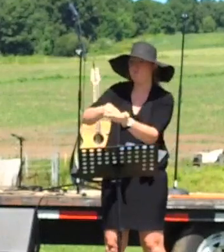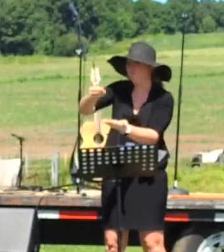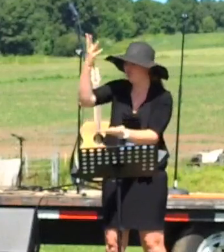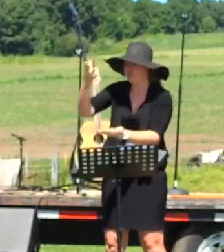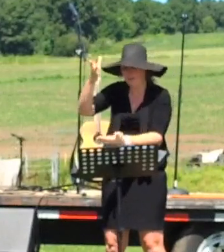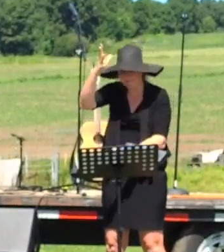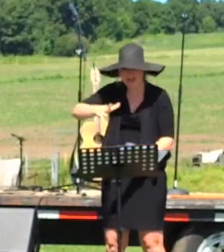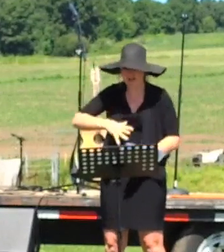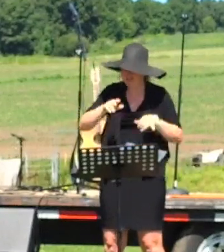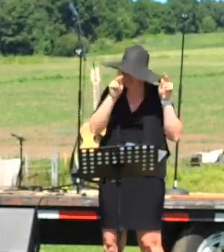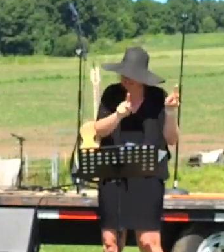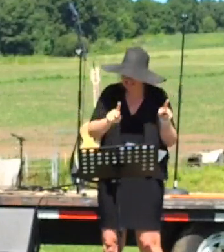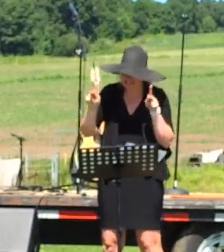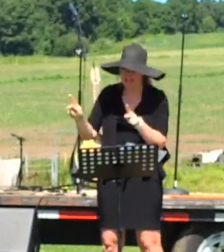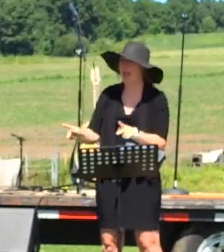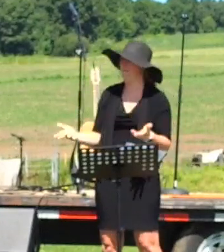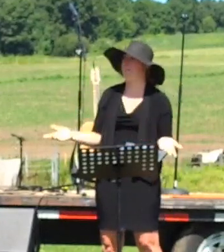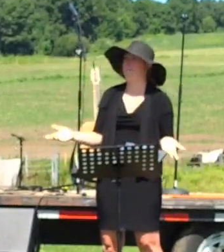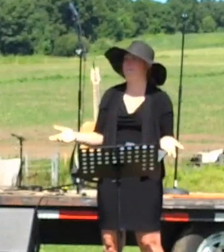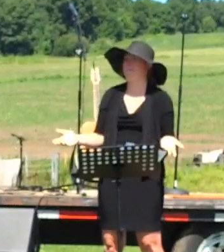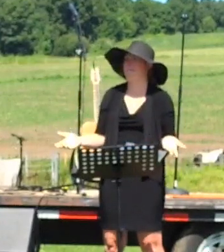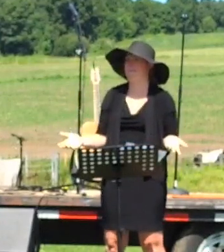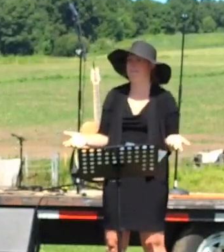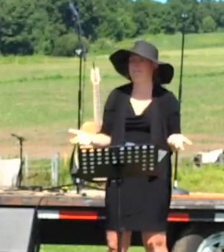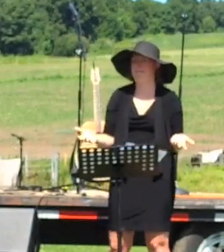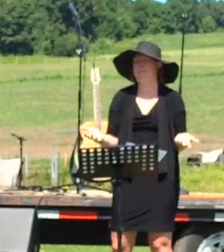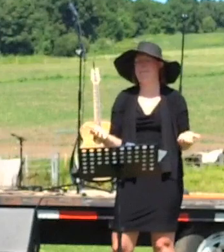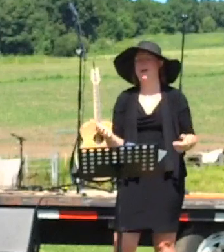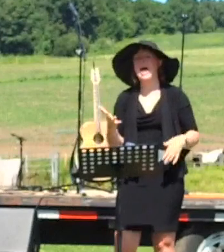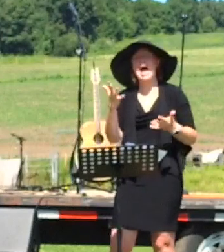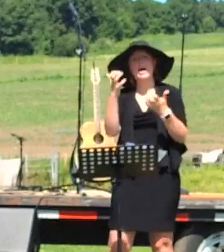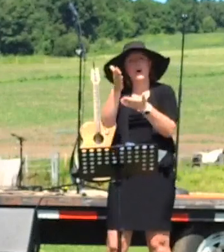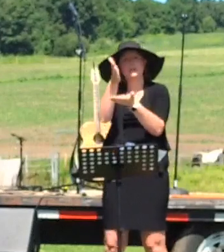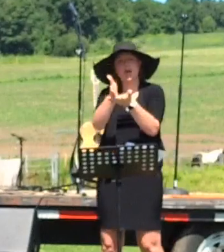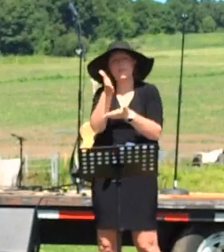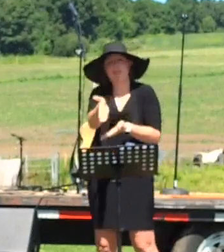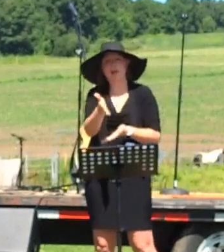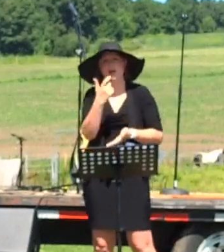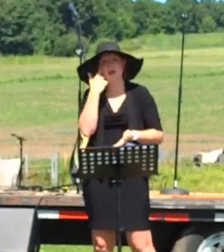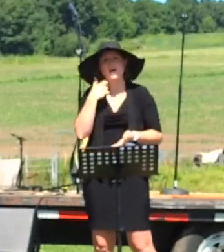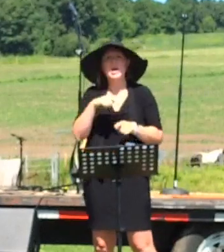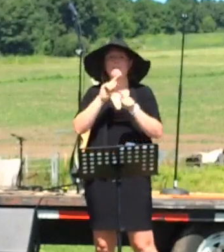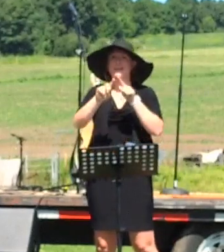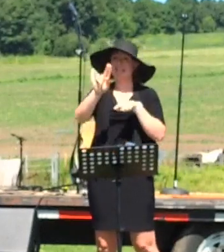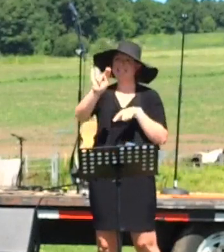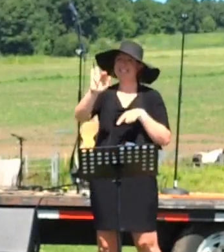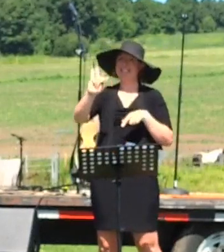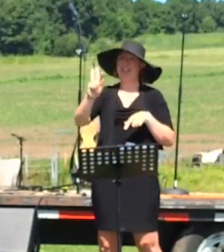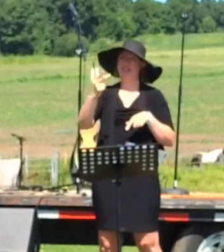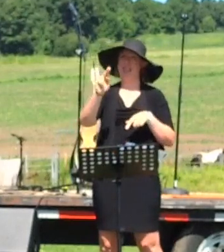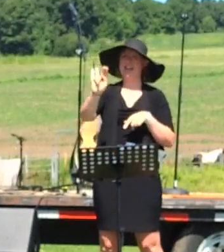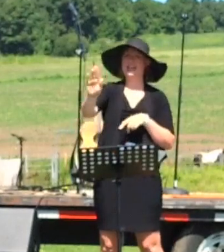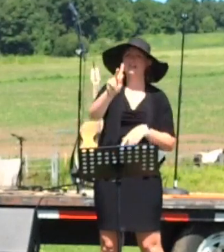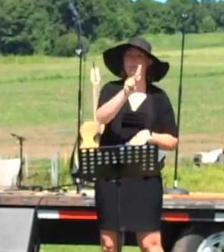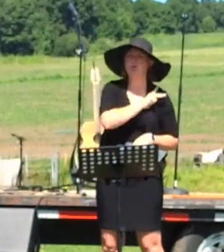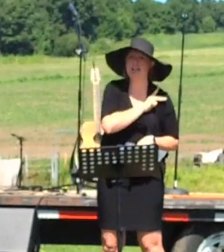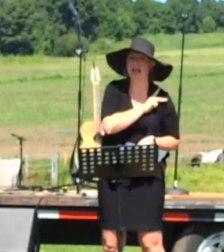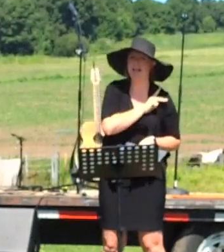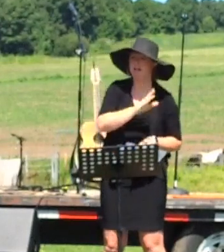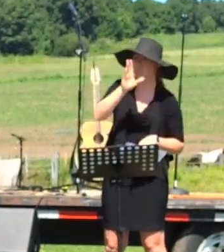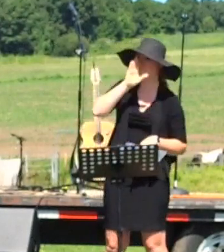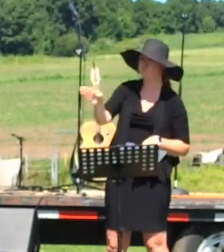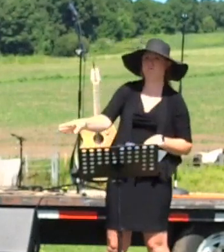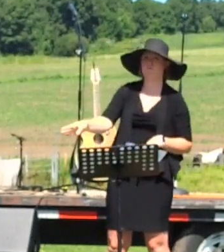were. But I want to stop there because I think that's really indicative of who Nathan was and what he had to